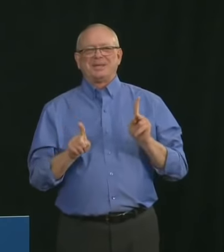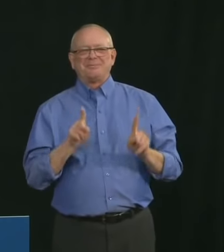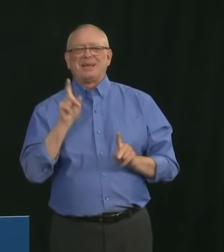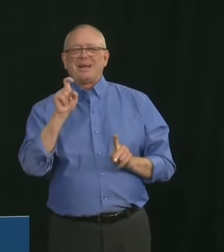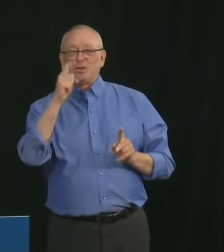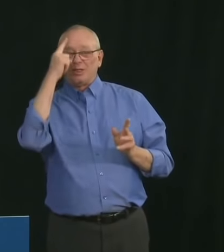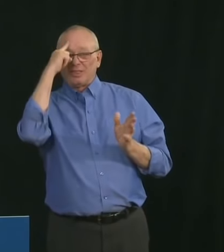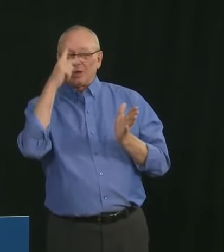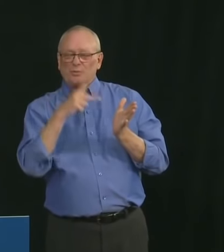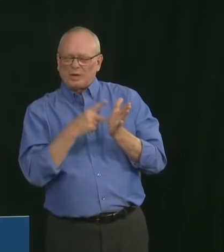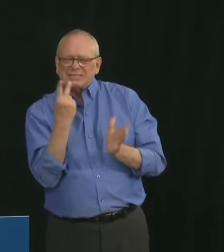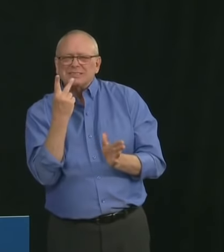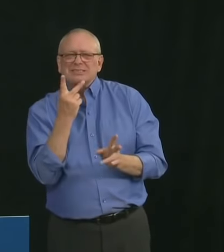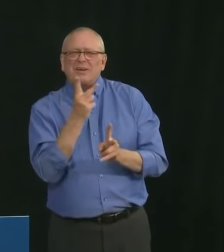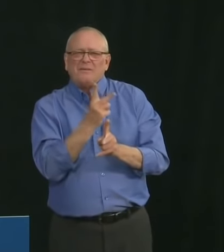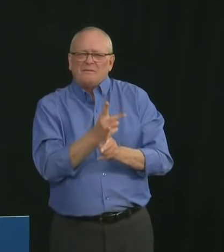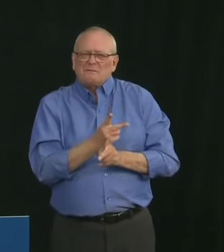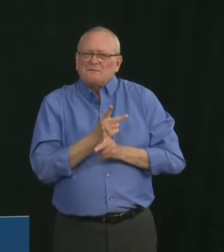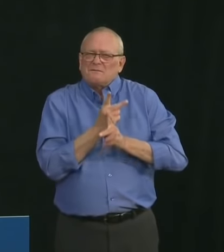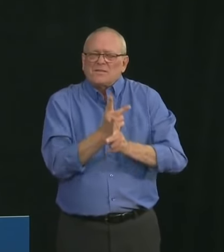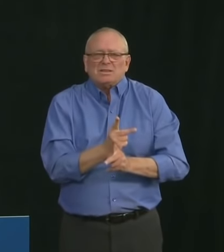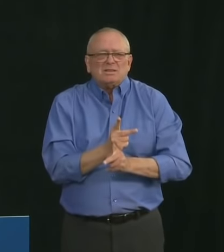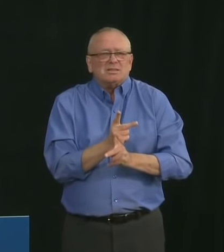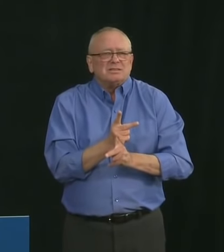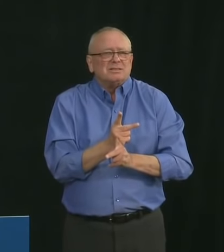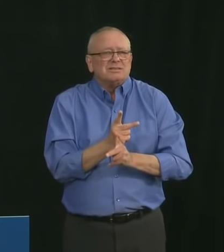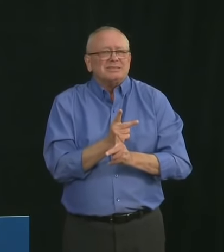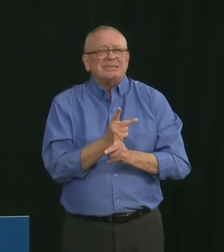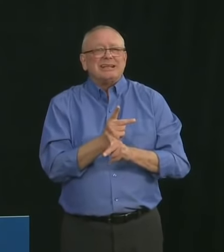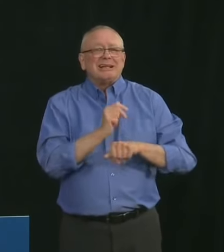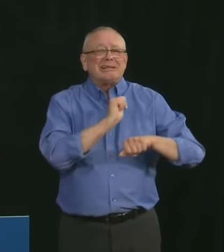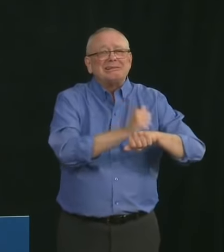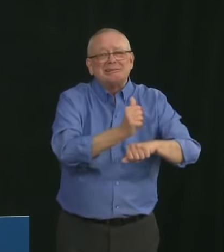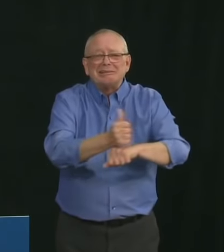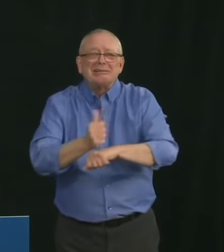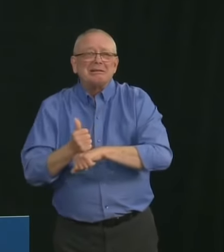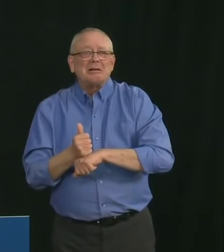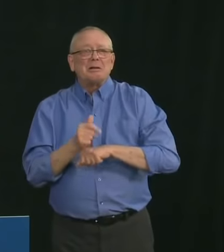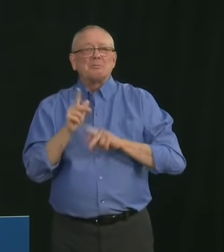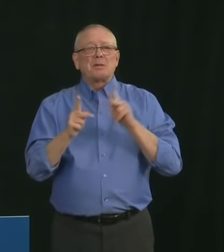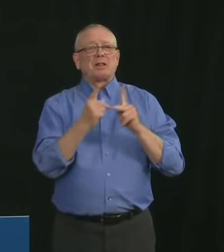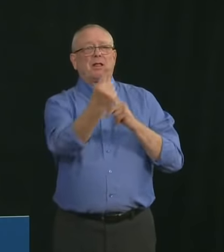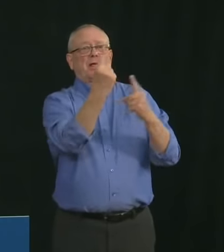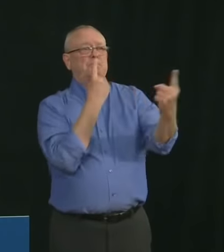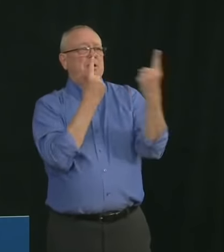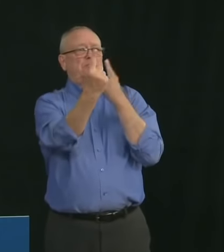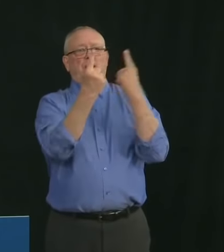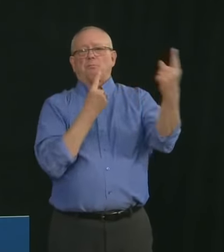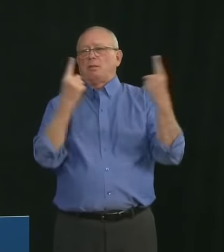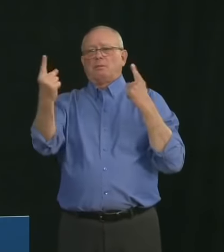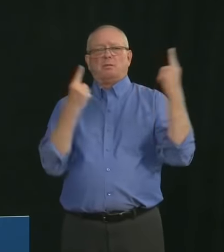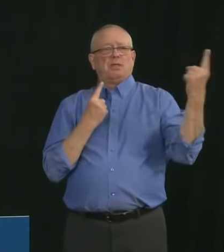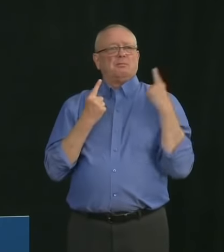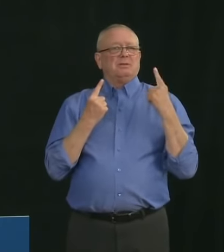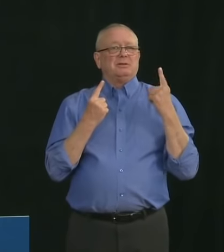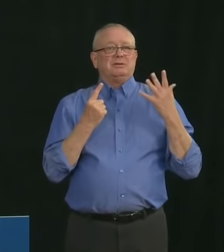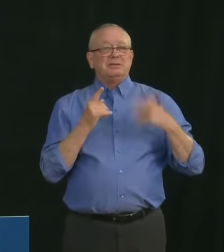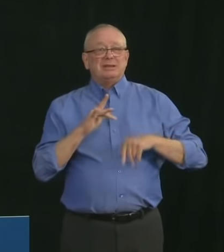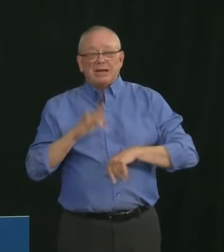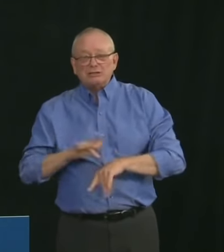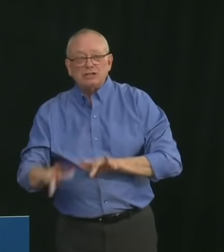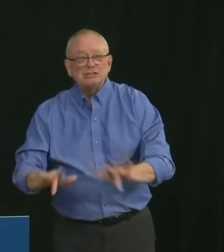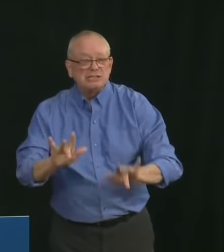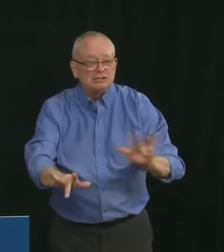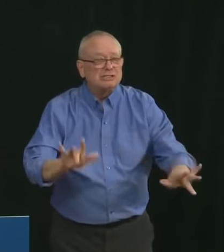have many people who are coming together. Again, you have a lot of different surfaces that if somebody has